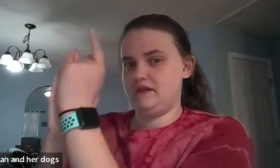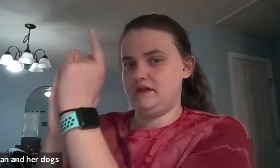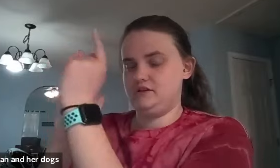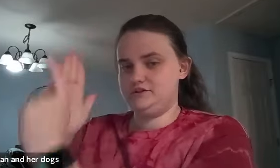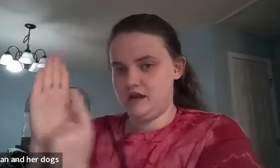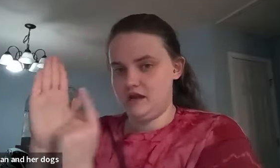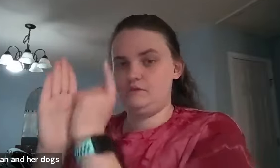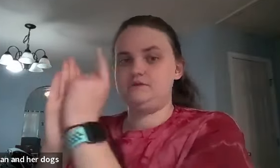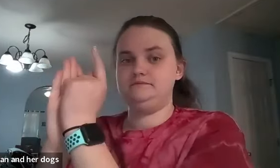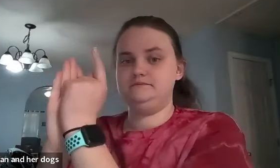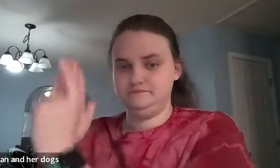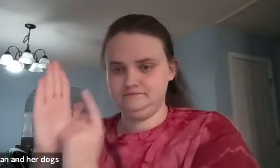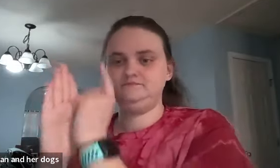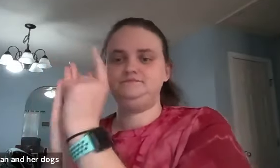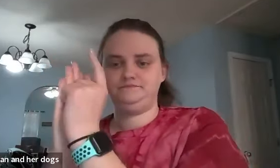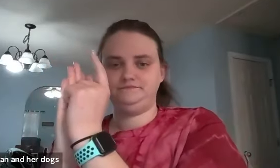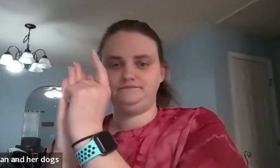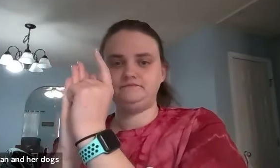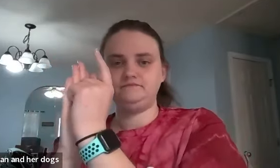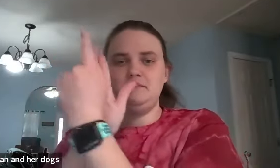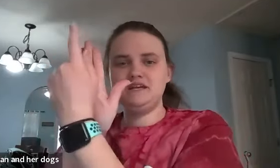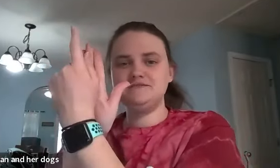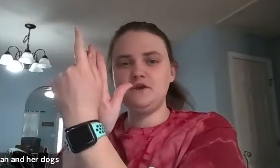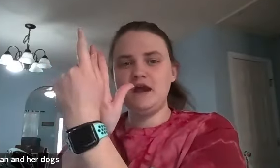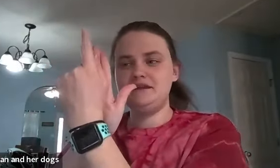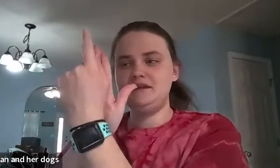circular motion. Hour. Mm-hmm. Because if you had it